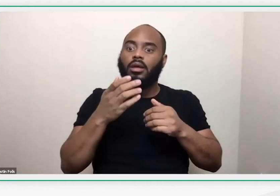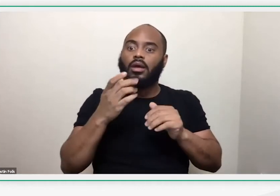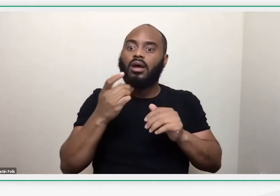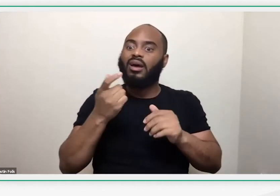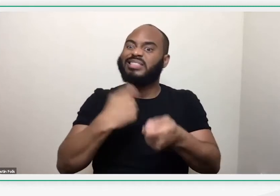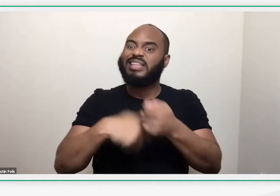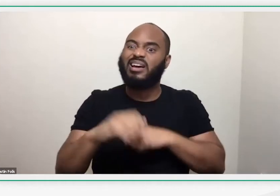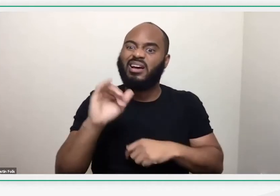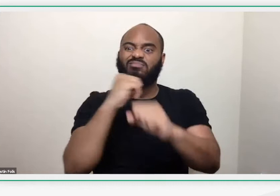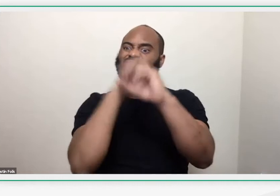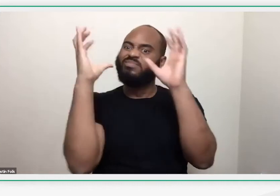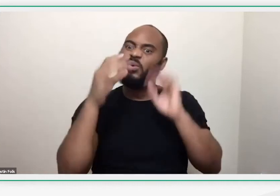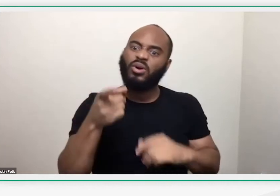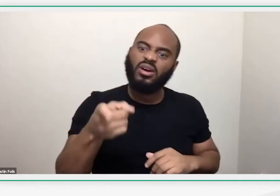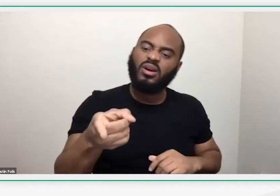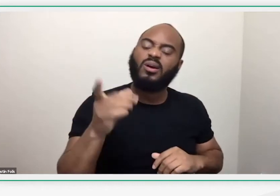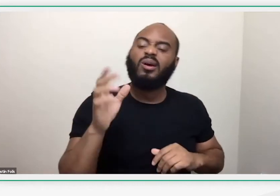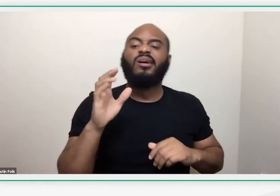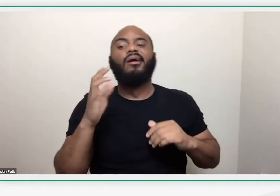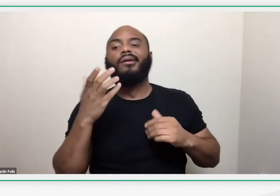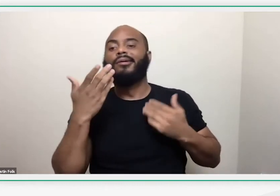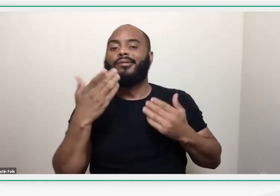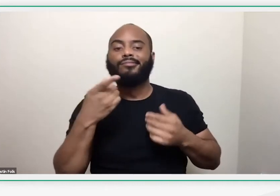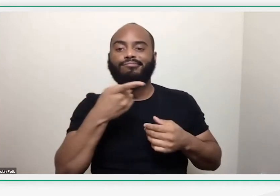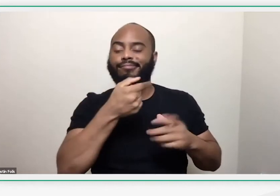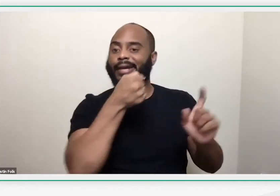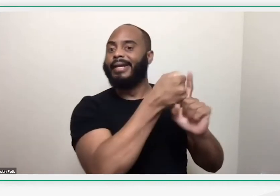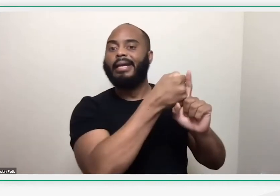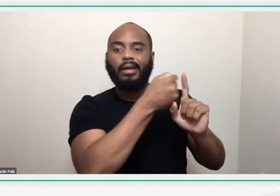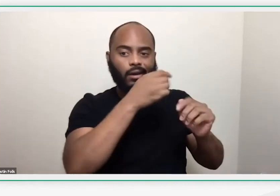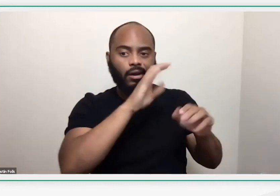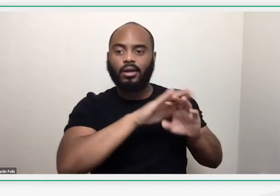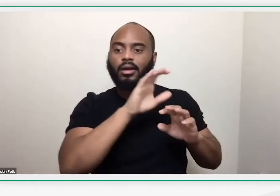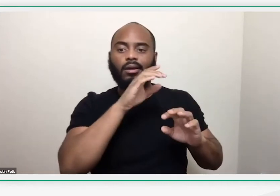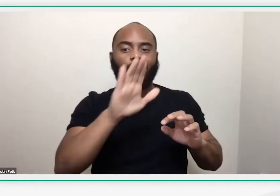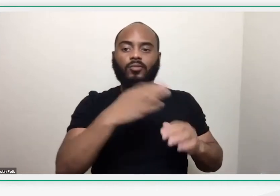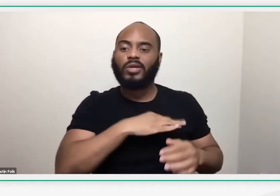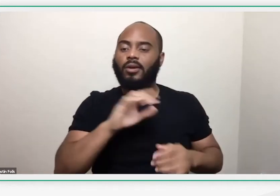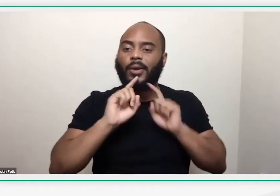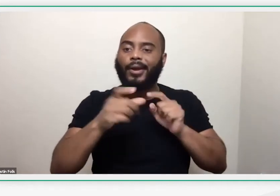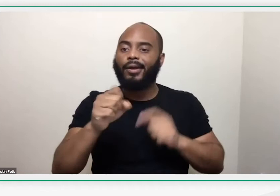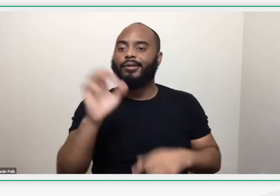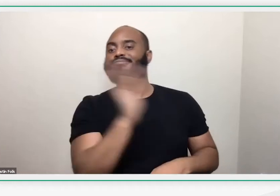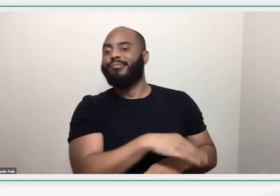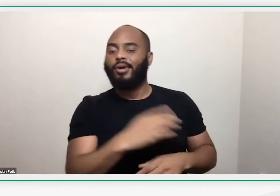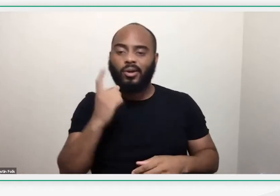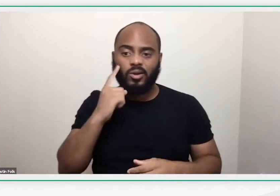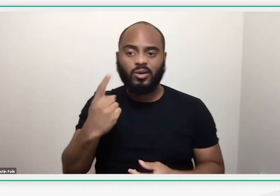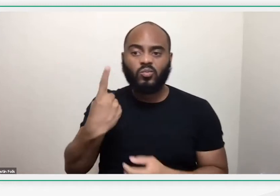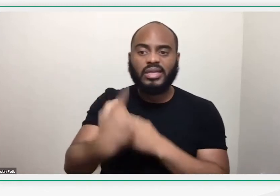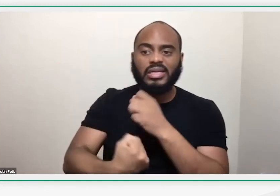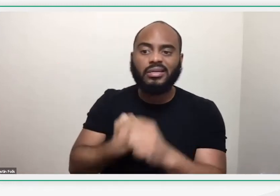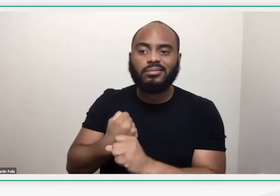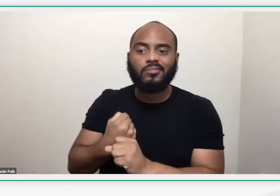and it might be something that can be resolved quickly and that will maintain an optimal credit score for yourself. Or there could also be a